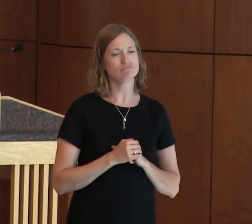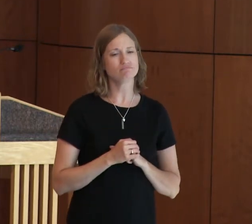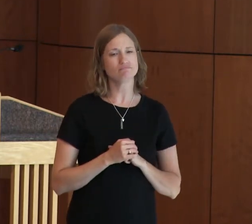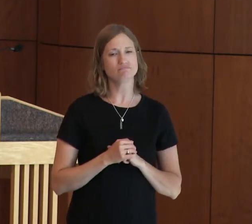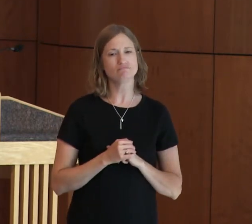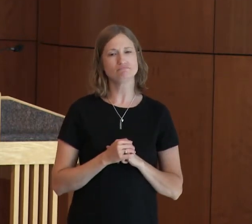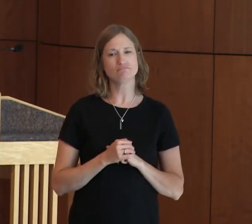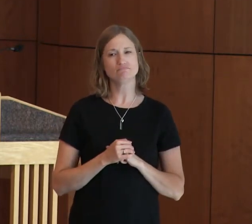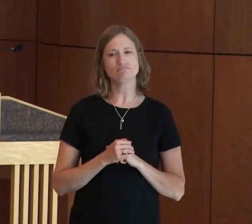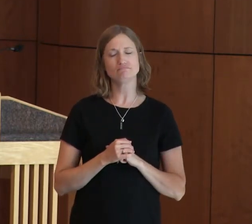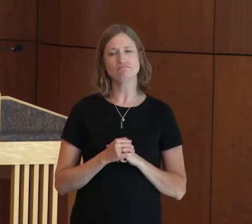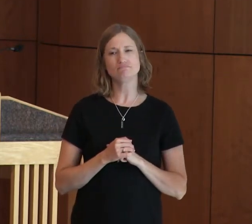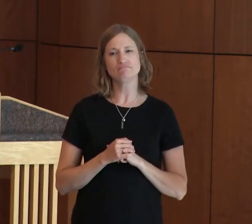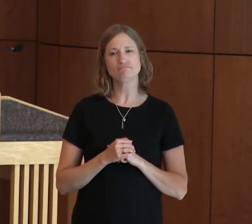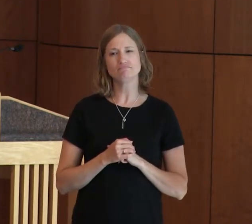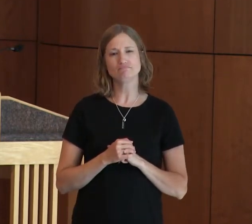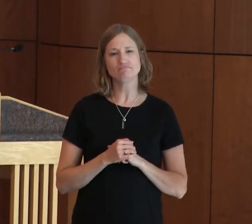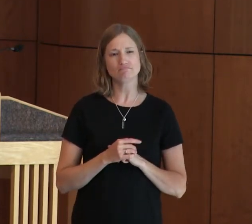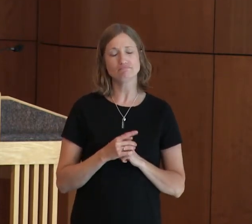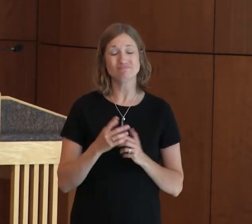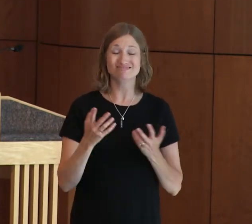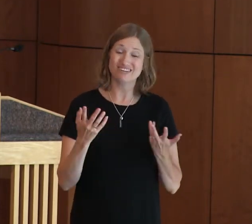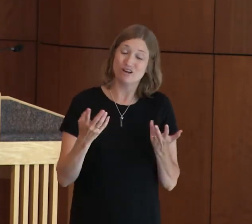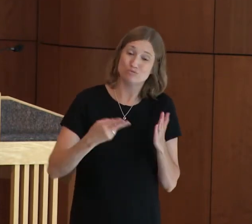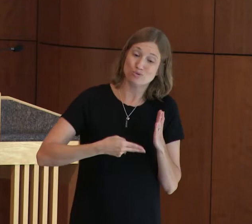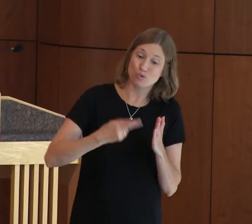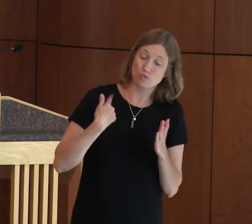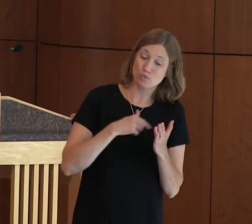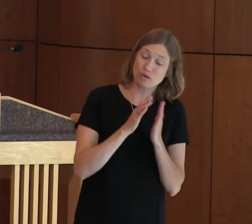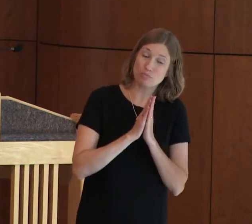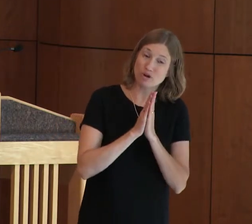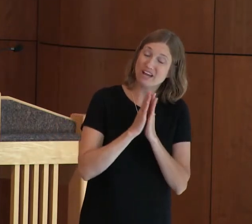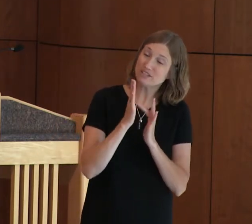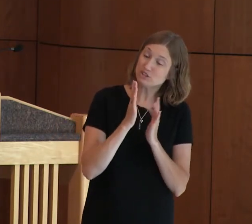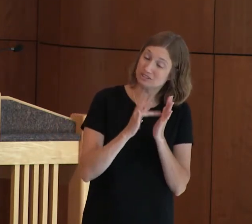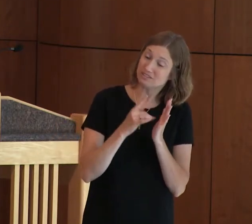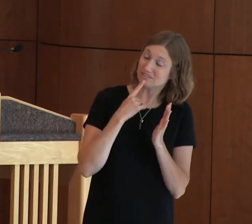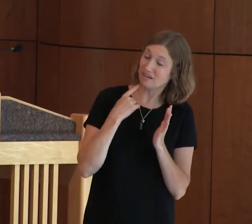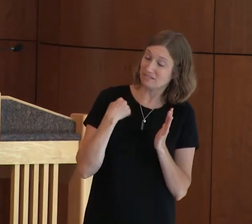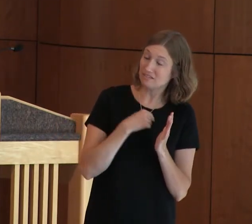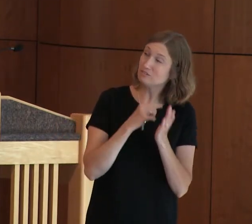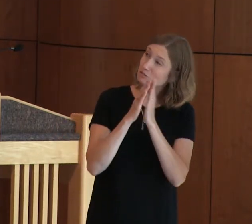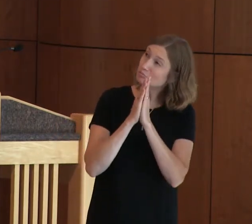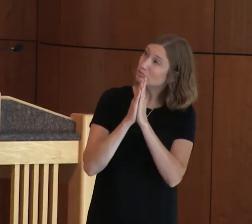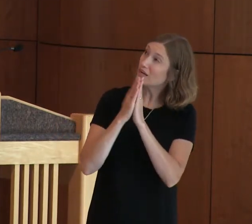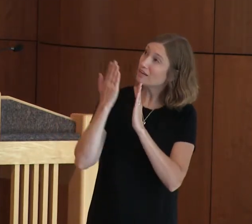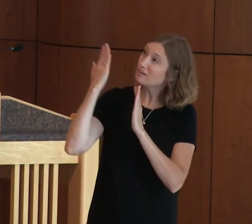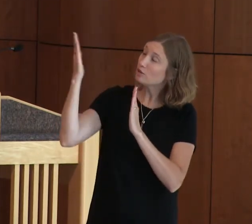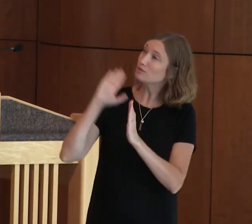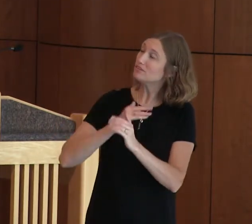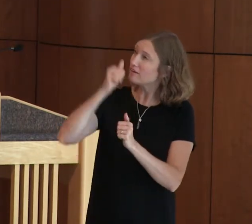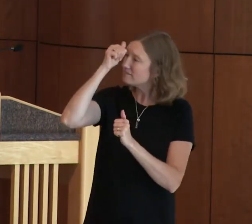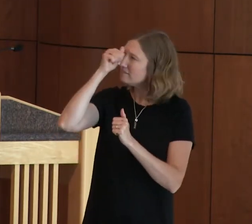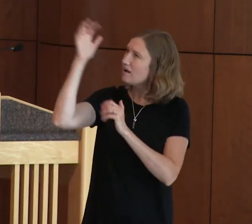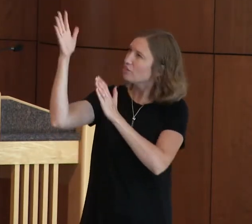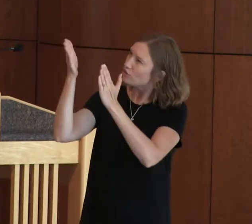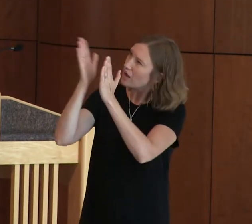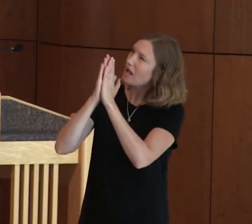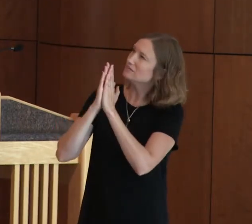Now, truth, when we pray, when we are told, Jesus tells us to pray to God as our Father, to ask of those things that are on our